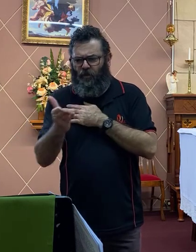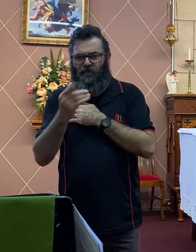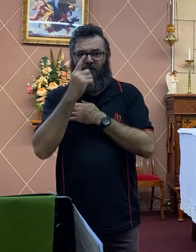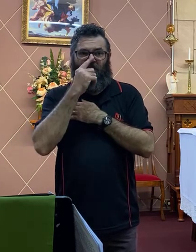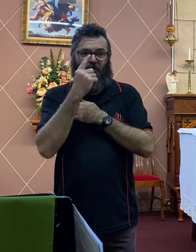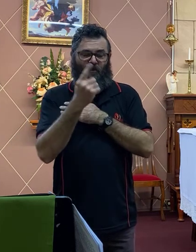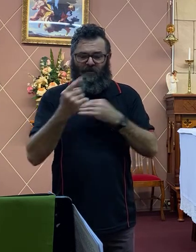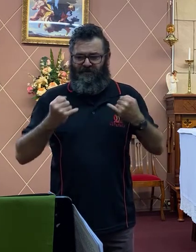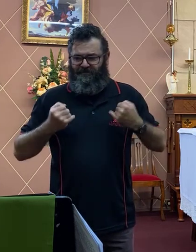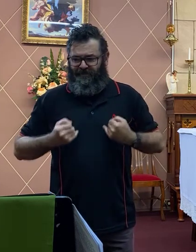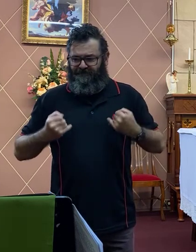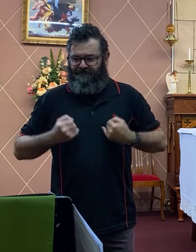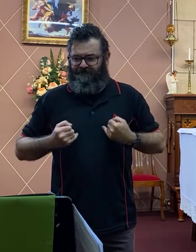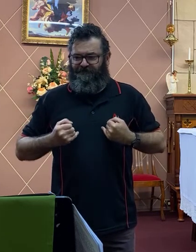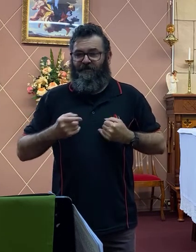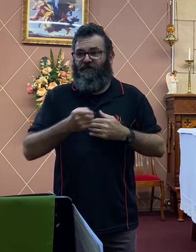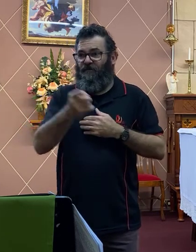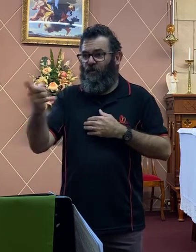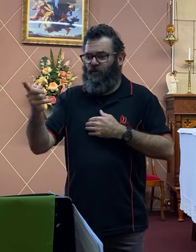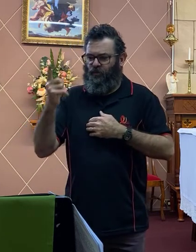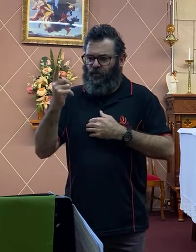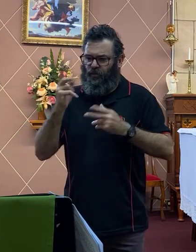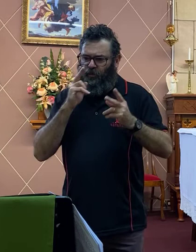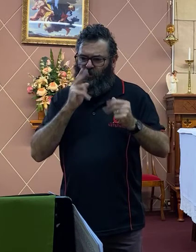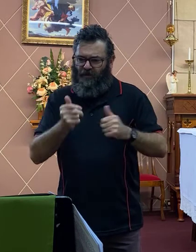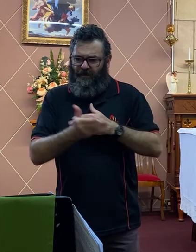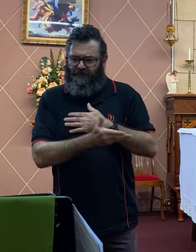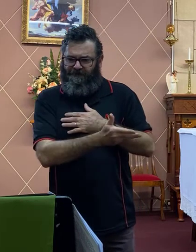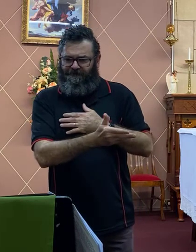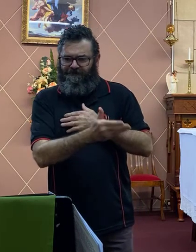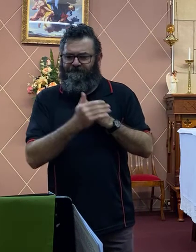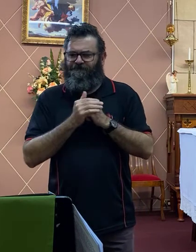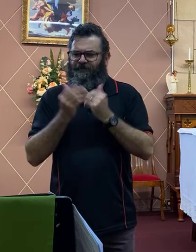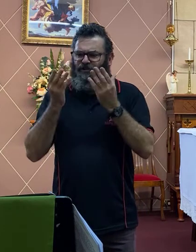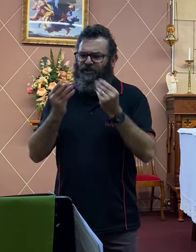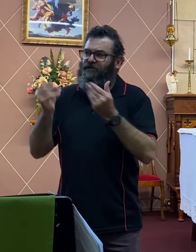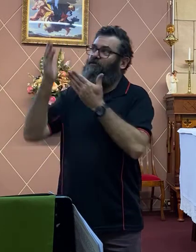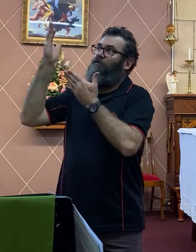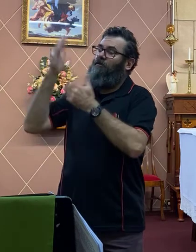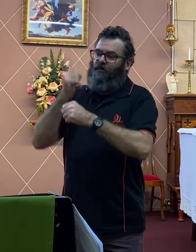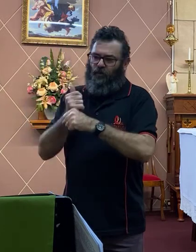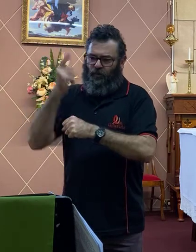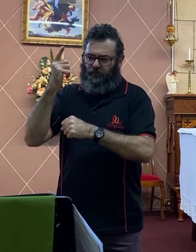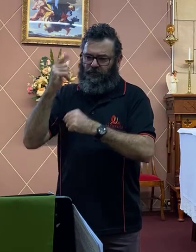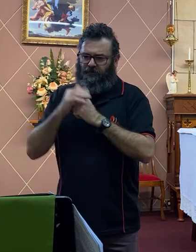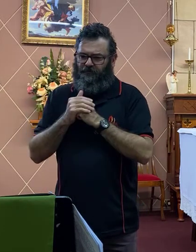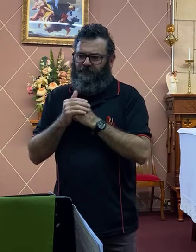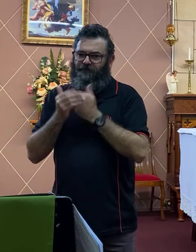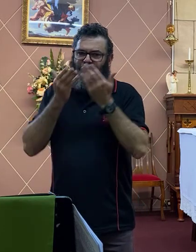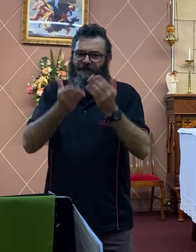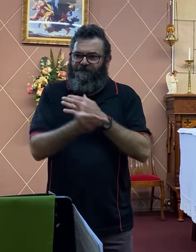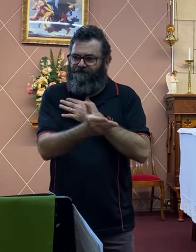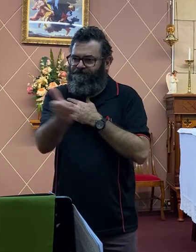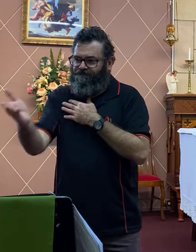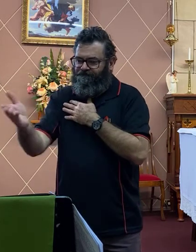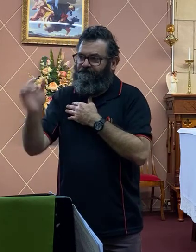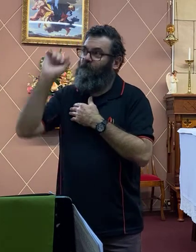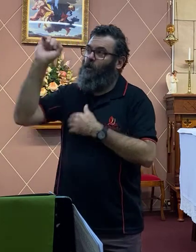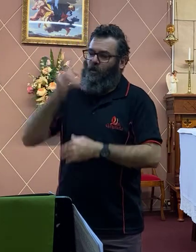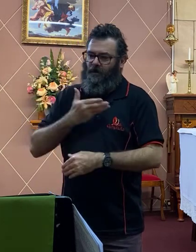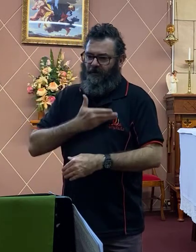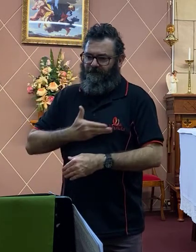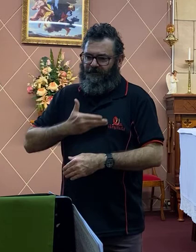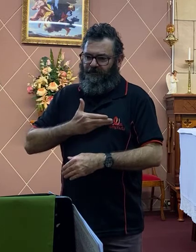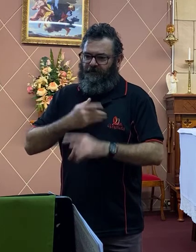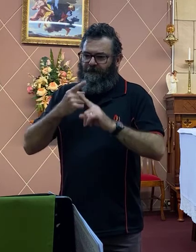We pray for people who are sick and those who care for them. Gentle God, give them your